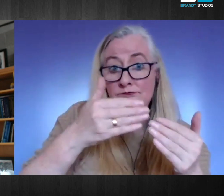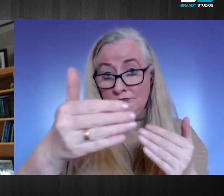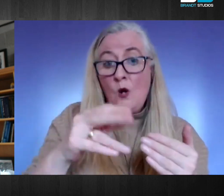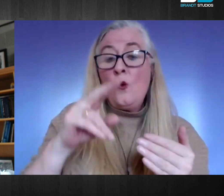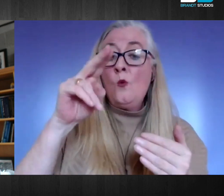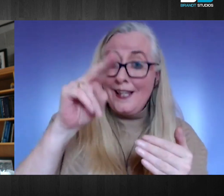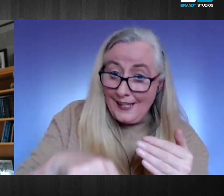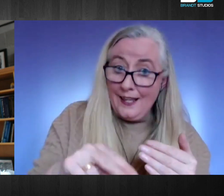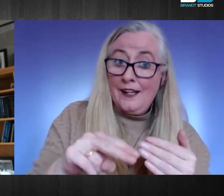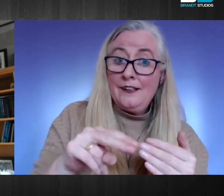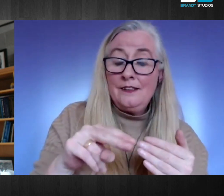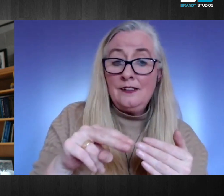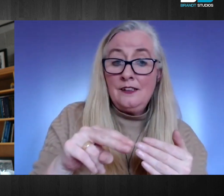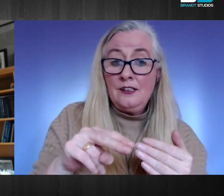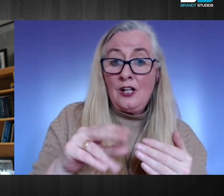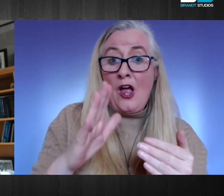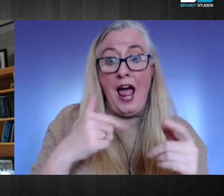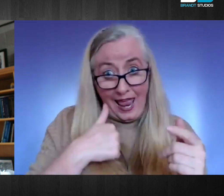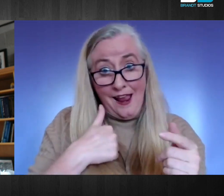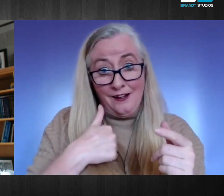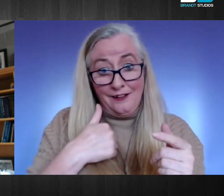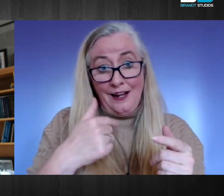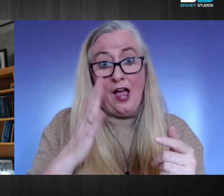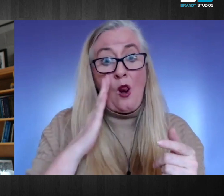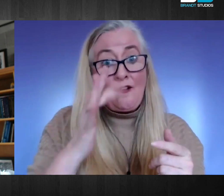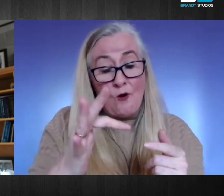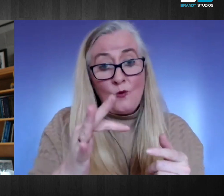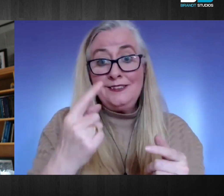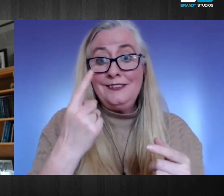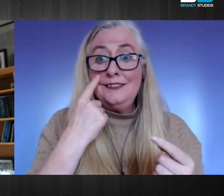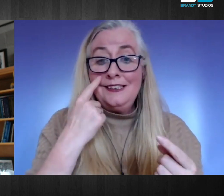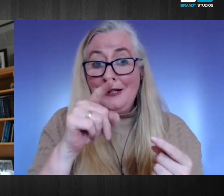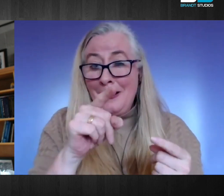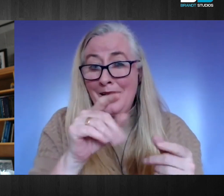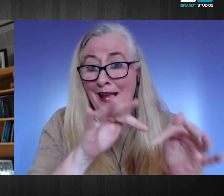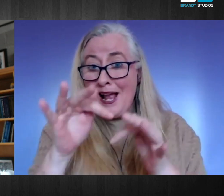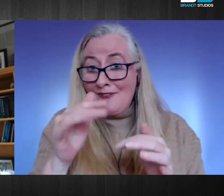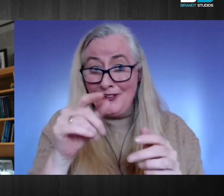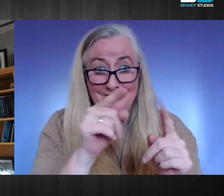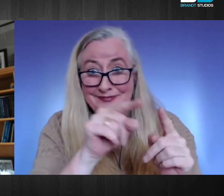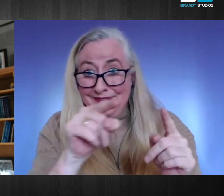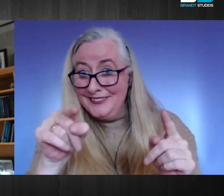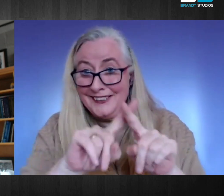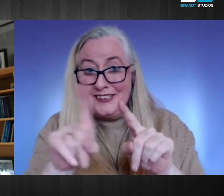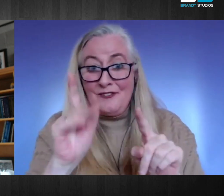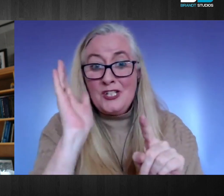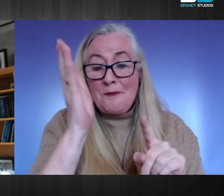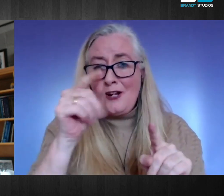looking forward to hearing from Anne McKenzie later in the webinar. I think that the approach